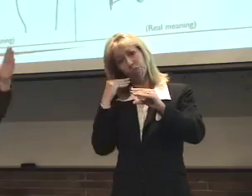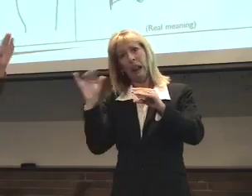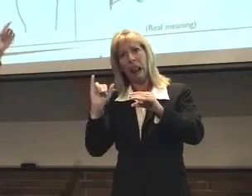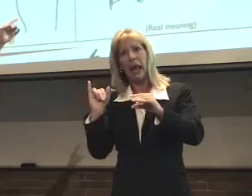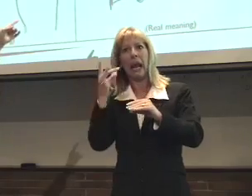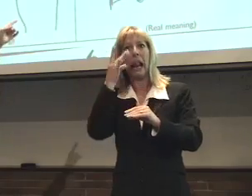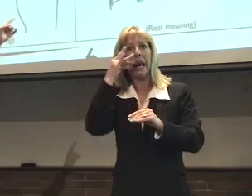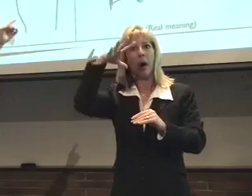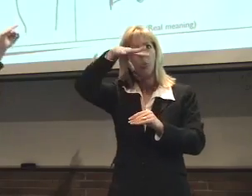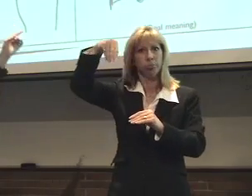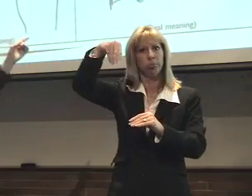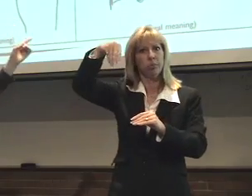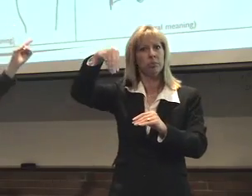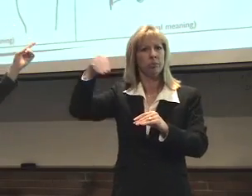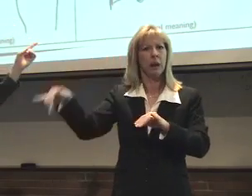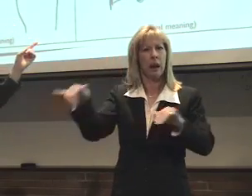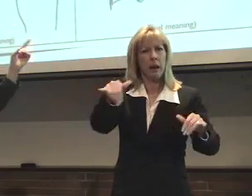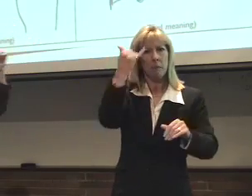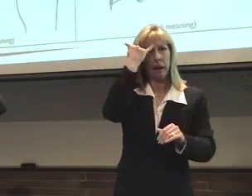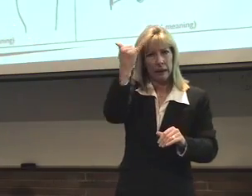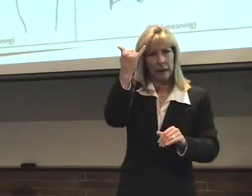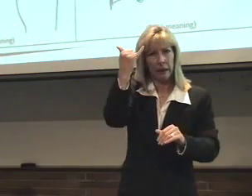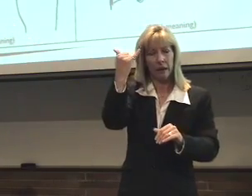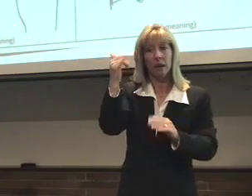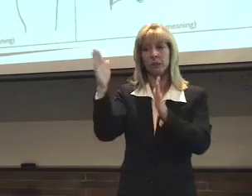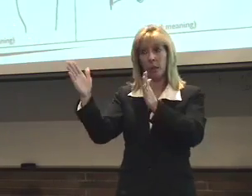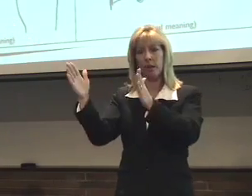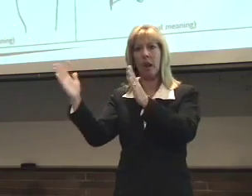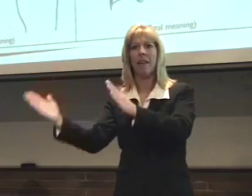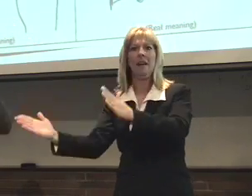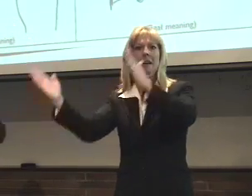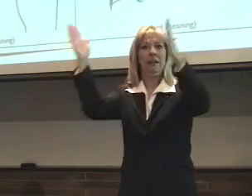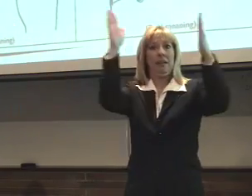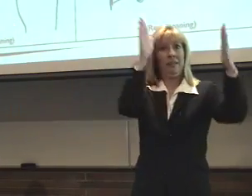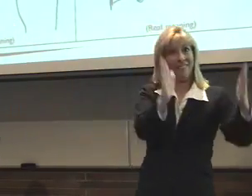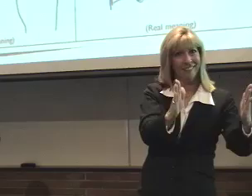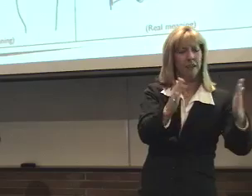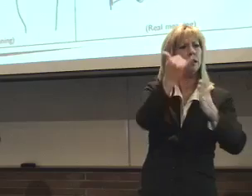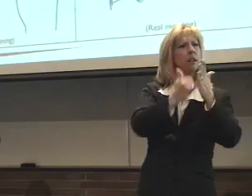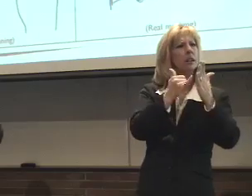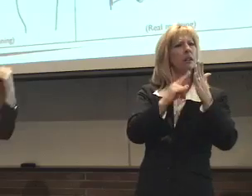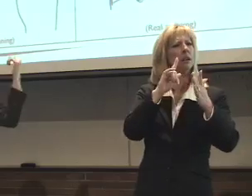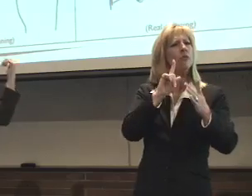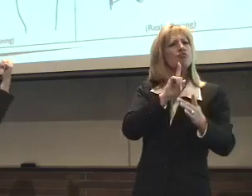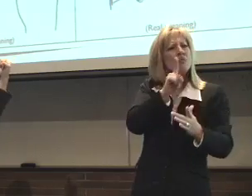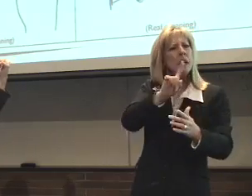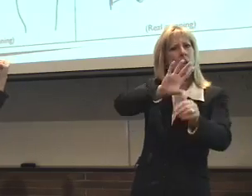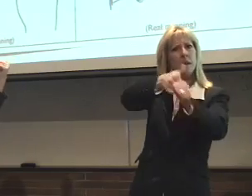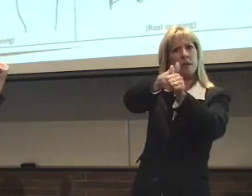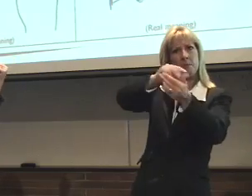draw what it really means. So that phrase, out like a light, did he capture it?